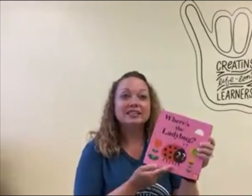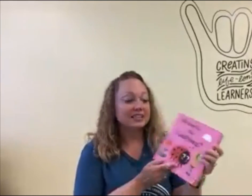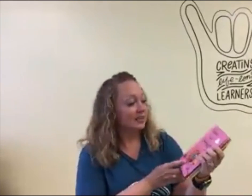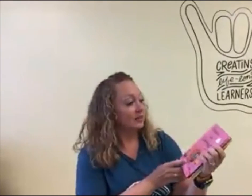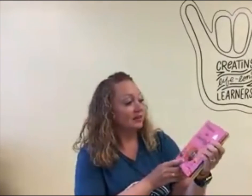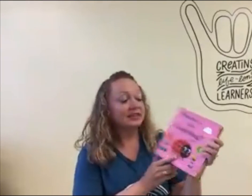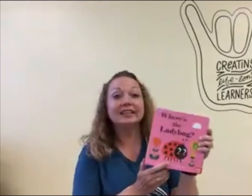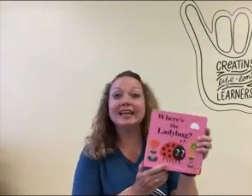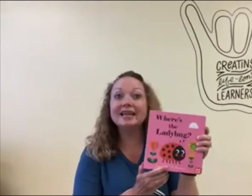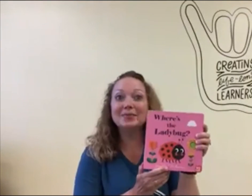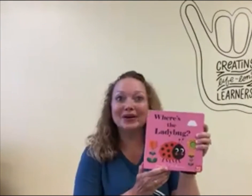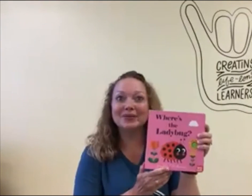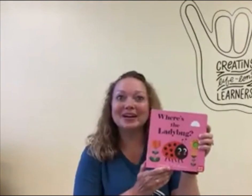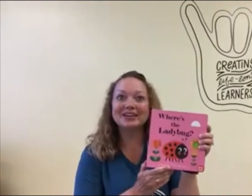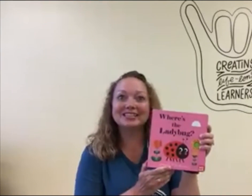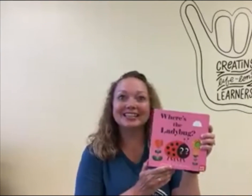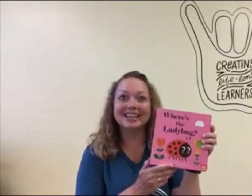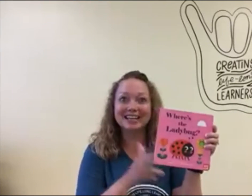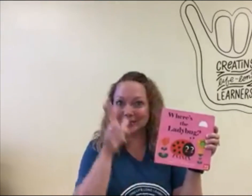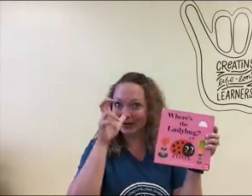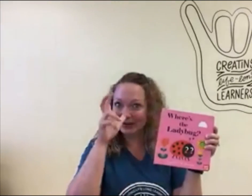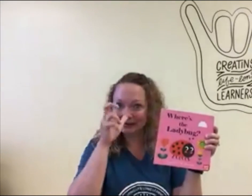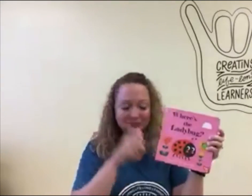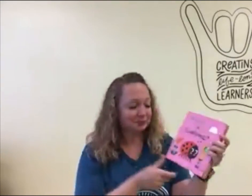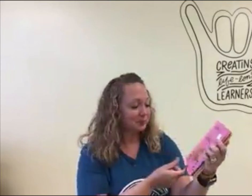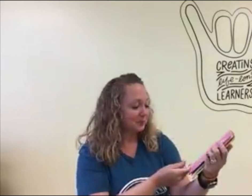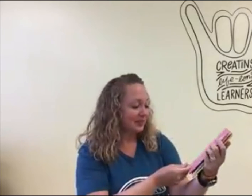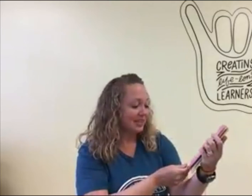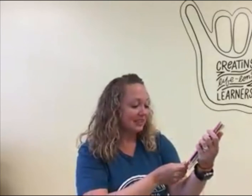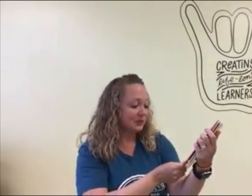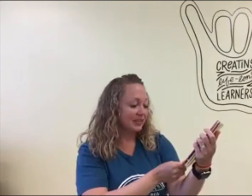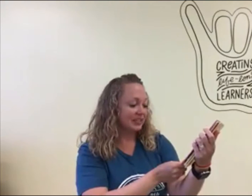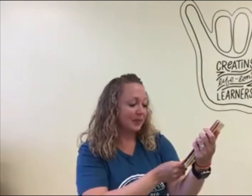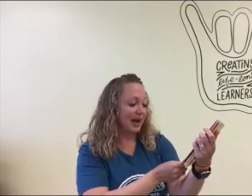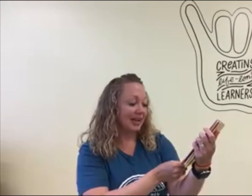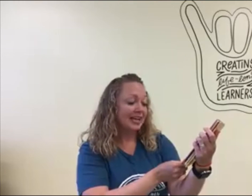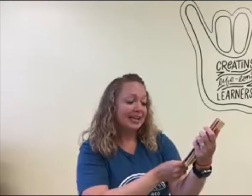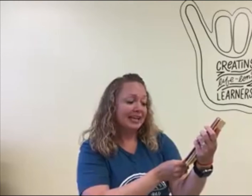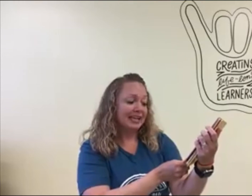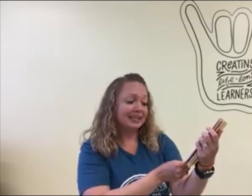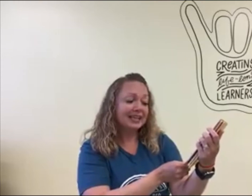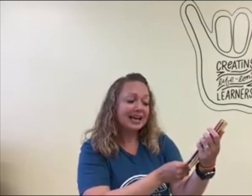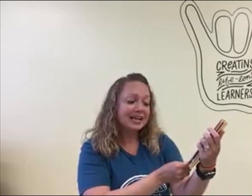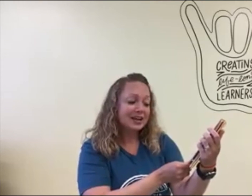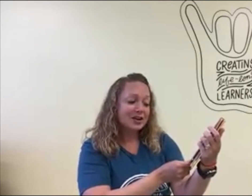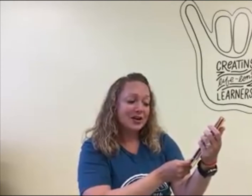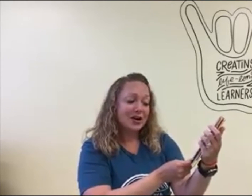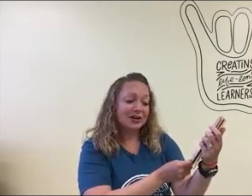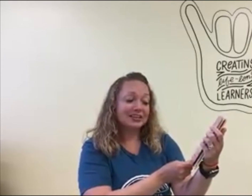Where's the Ladybug? Where's the Ladybug? And this one is by Ingla